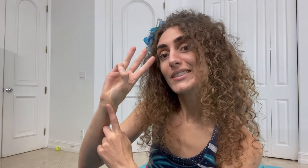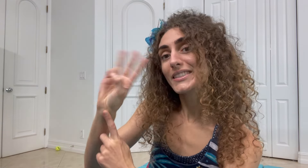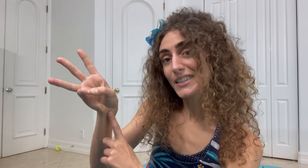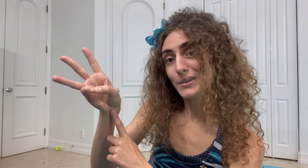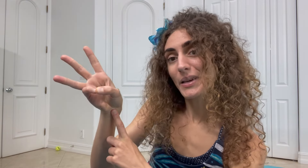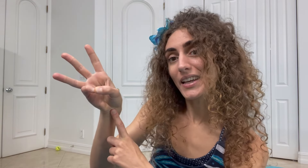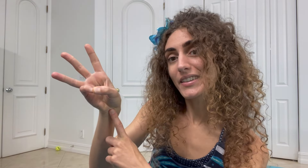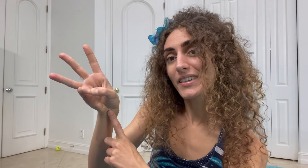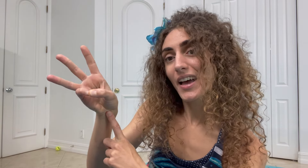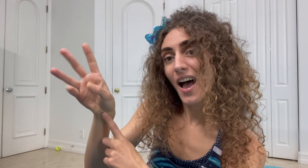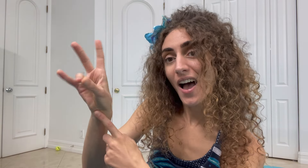6 minutes.